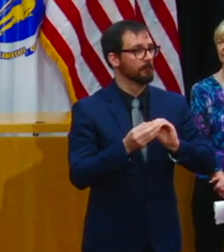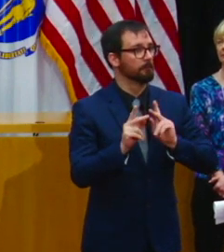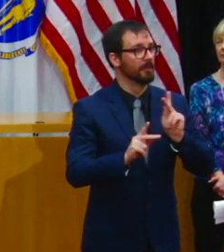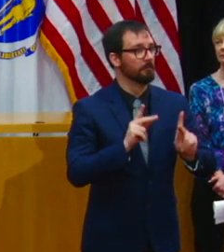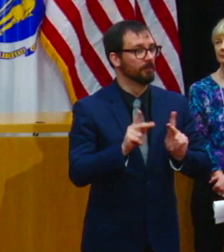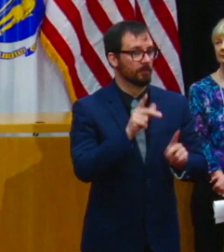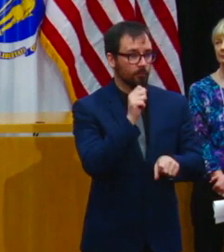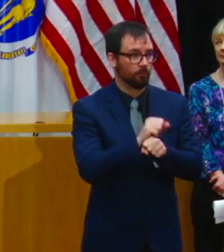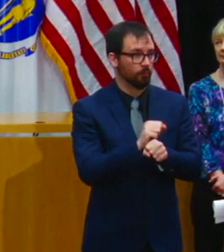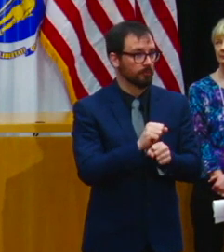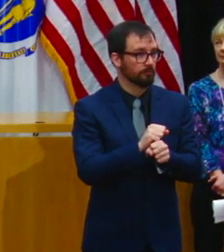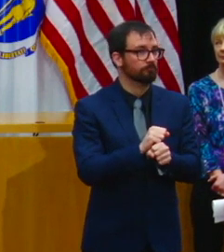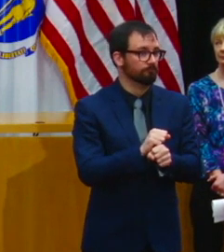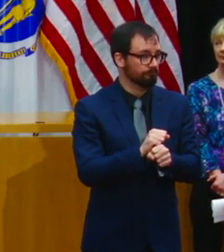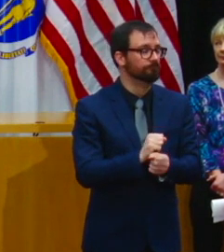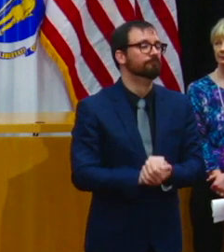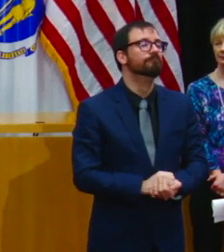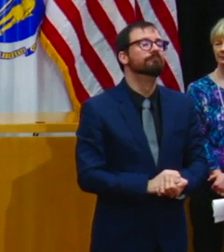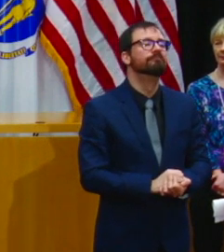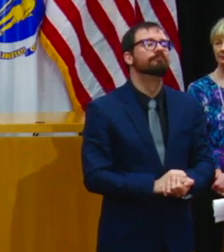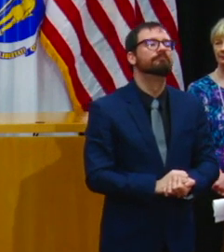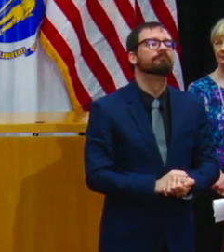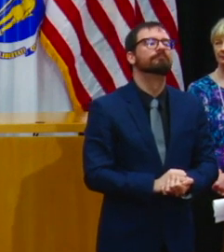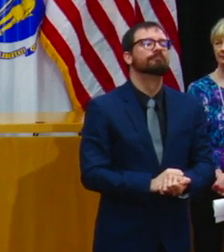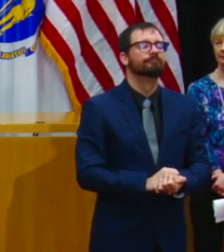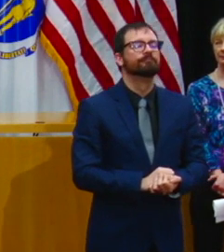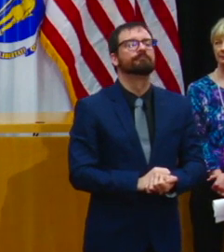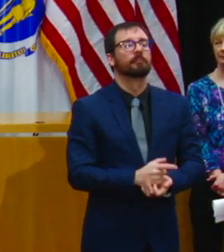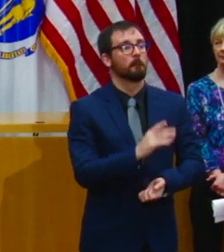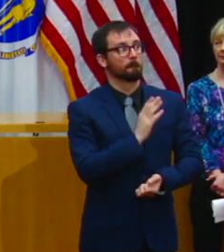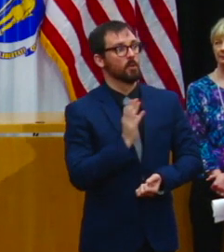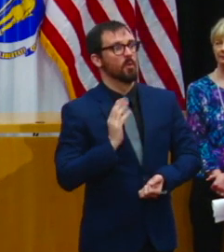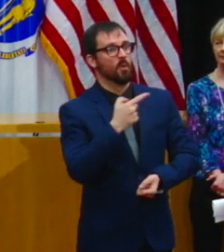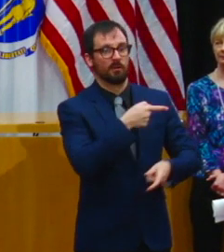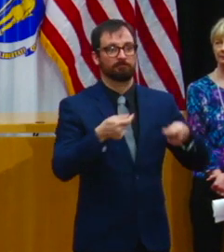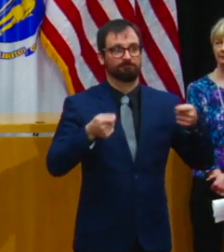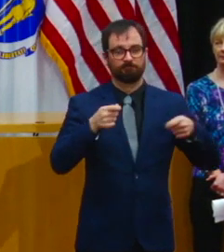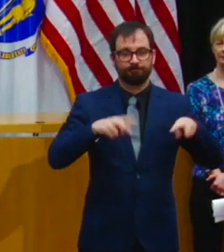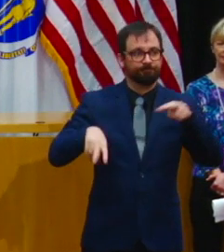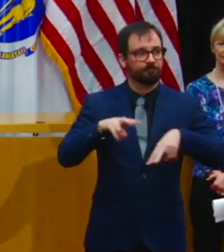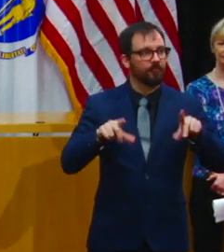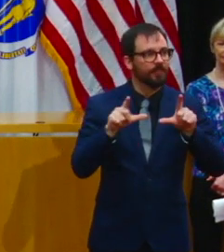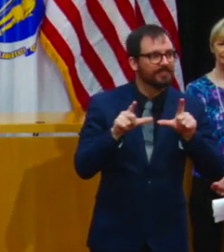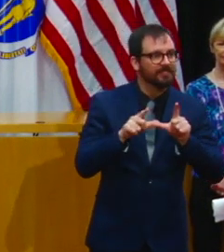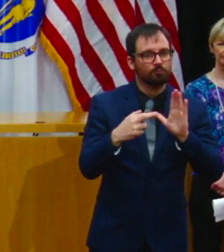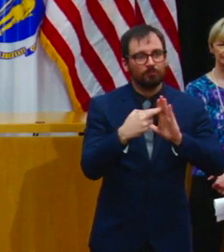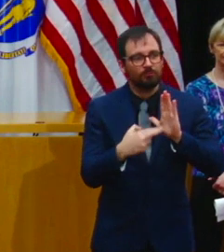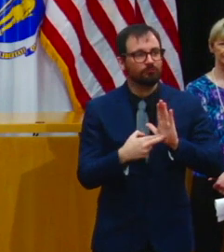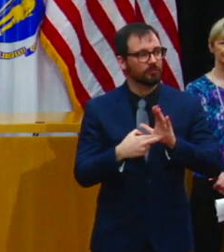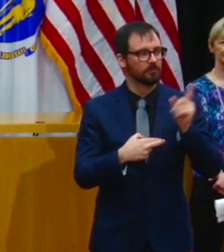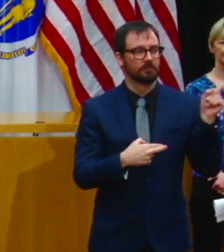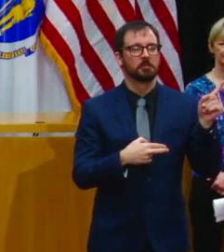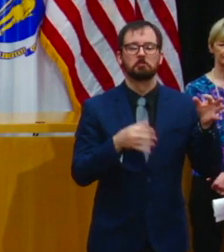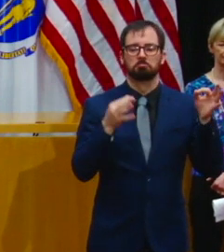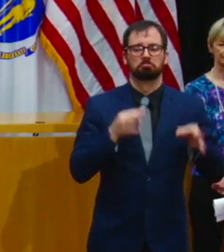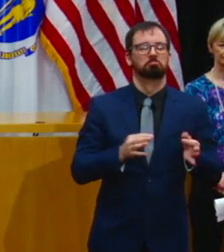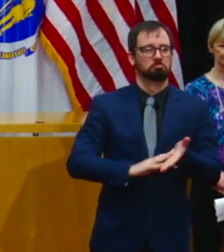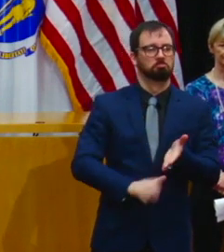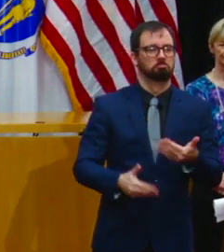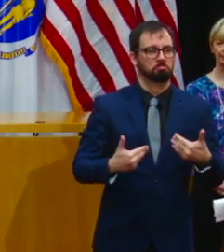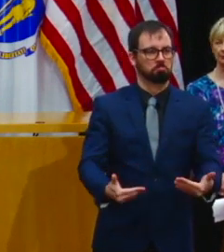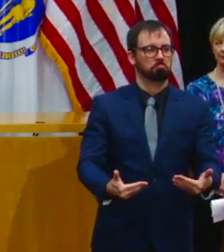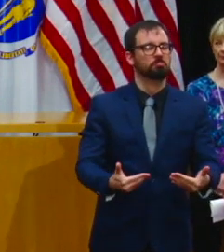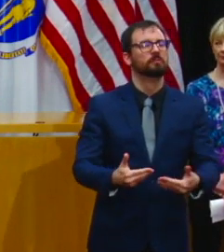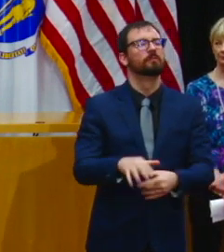graduates who match a specific criteria an emergency 90-day limited license to practice medicine to help in the